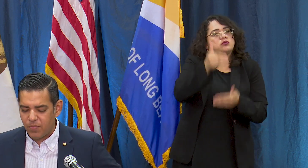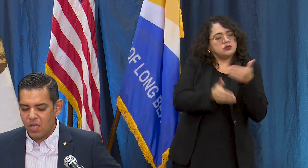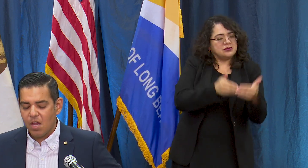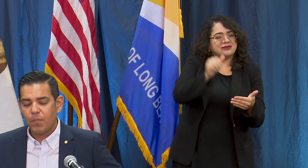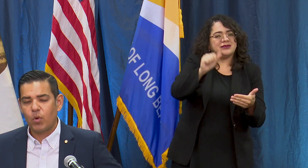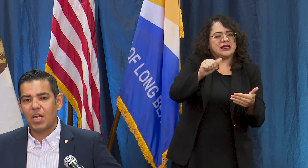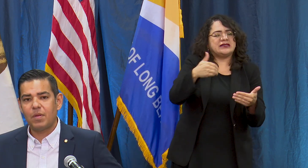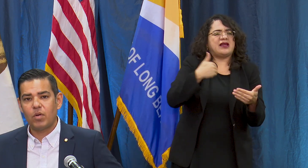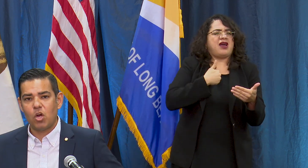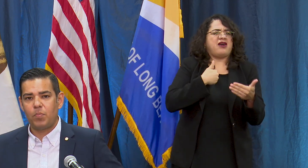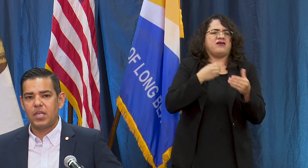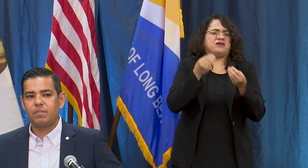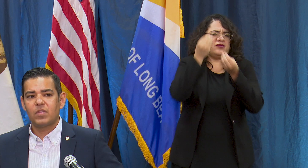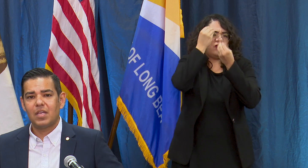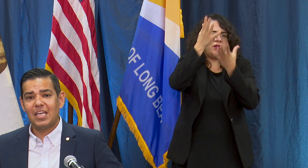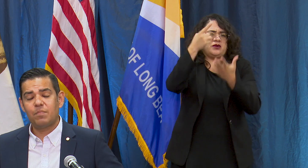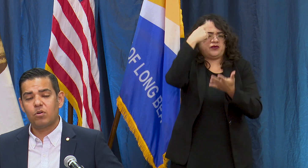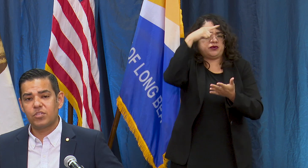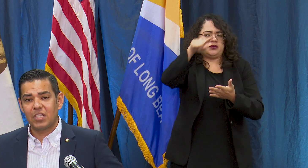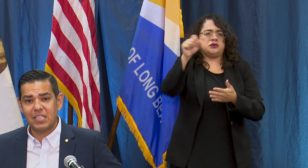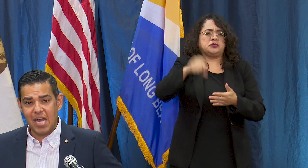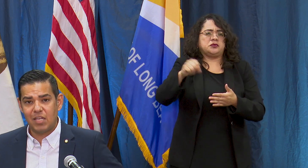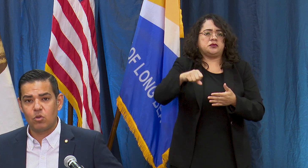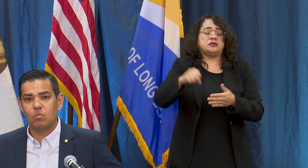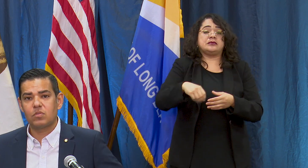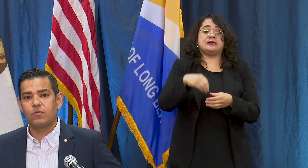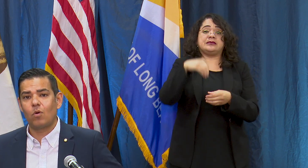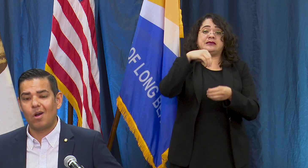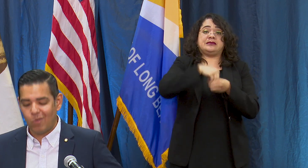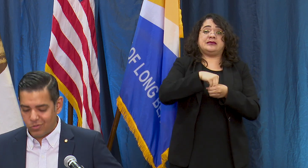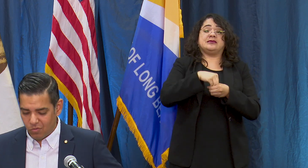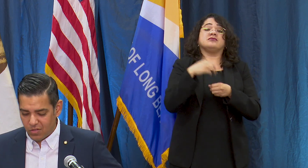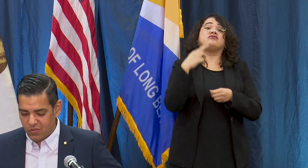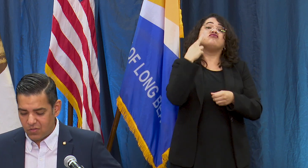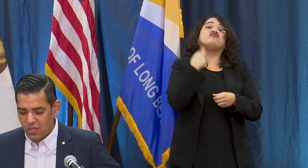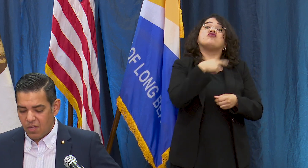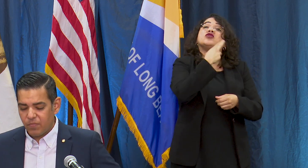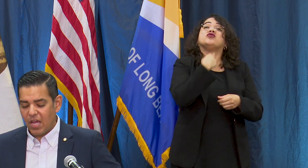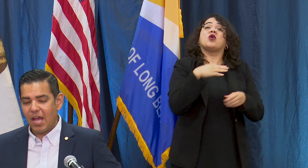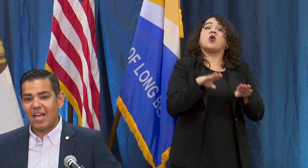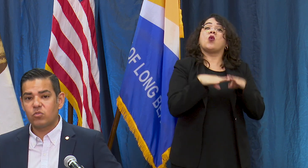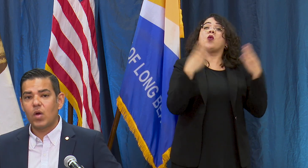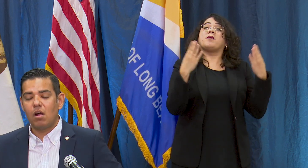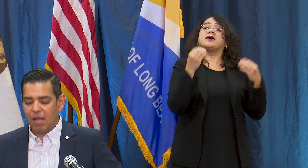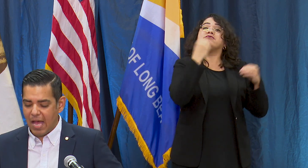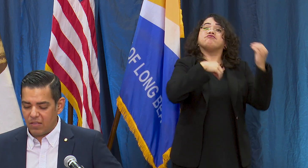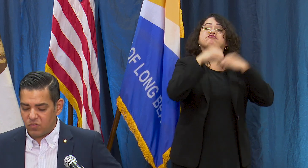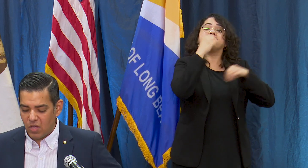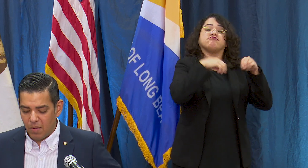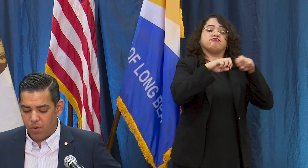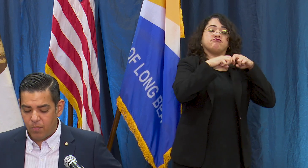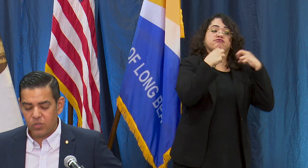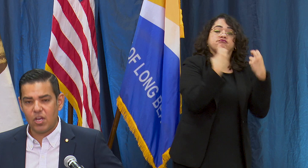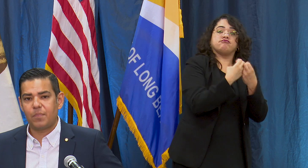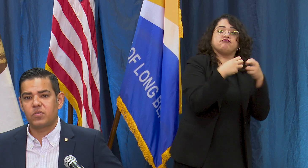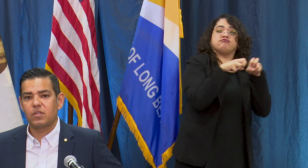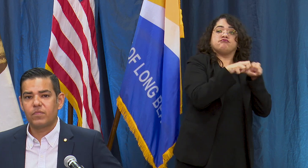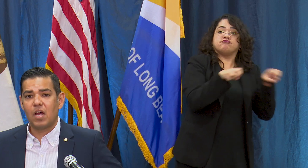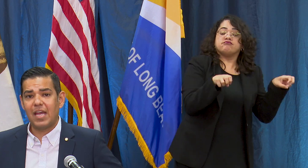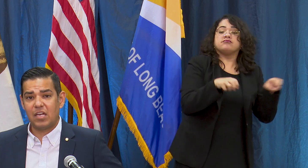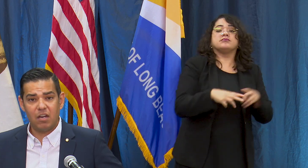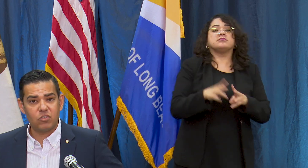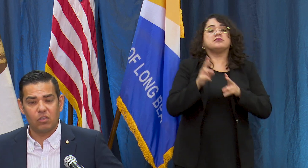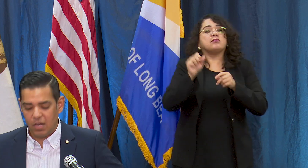in a minute. But we're going to be reopening in-person dining rooms for our restaurants. as well as